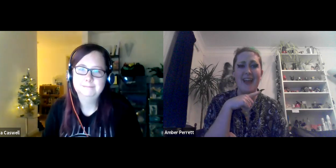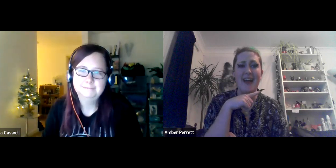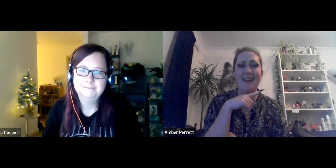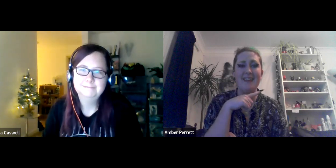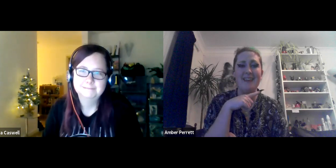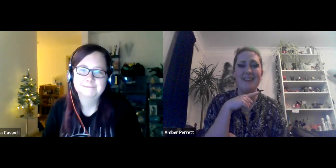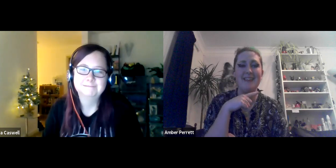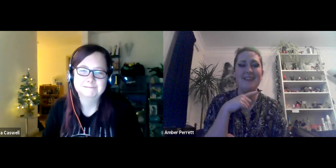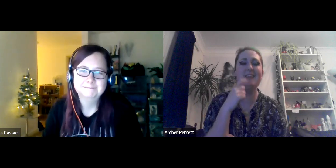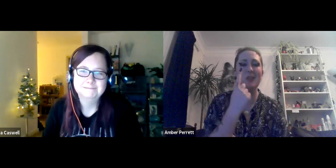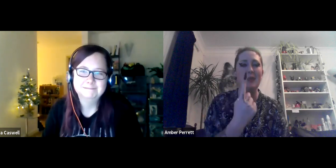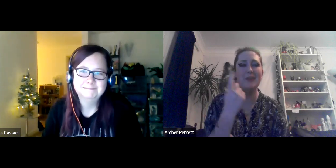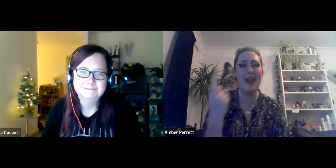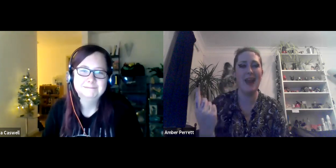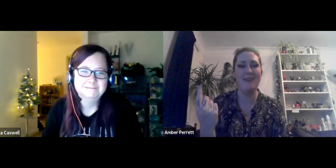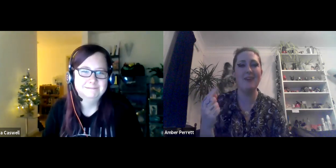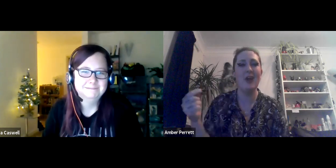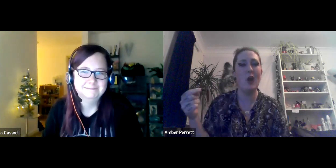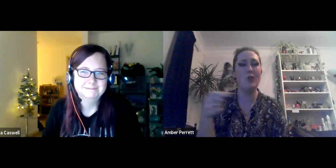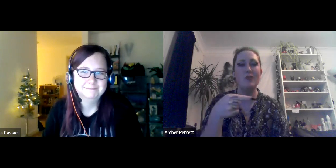Yeah? Mm-hmm. Cool.